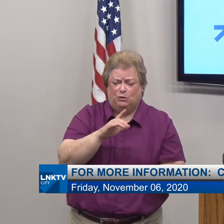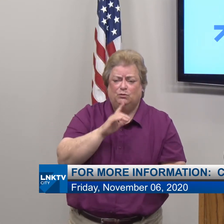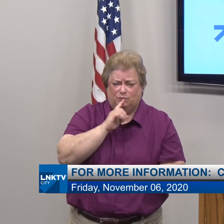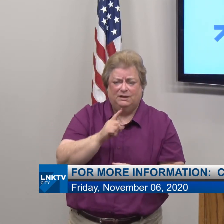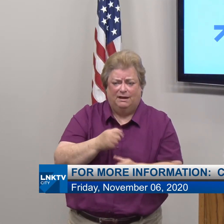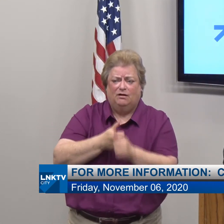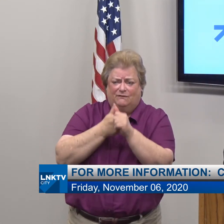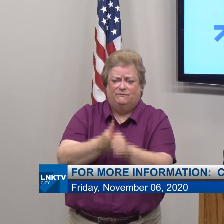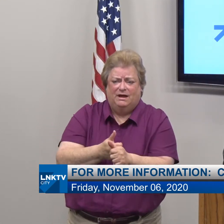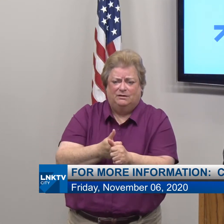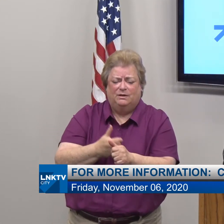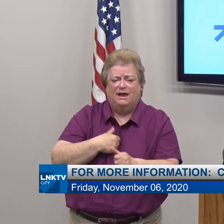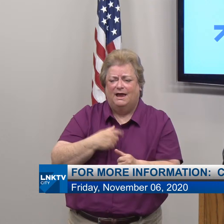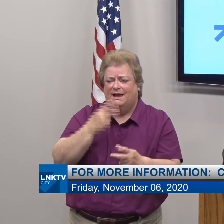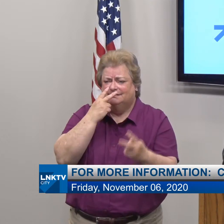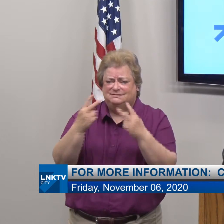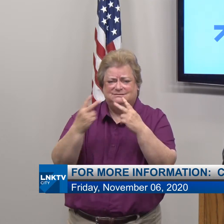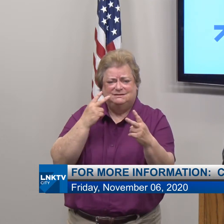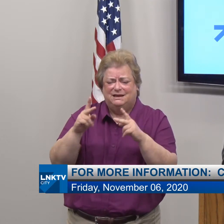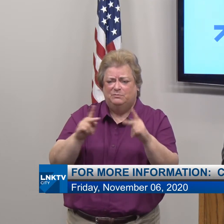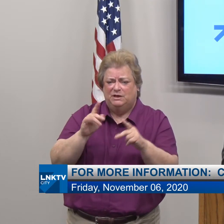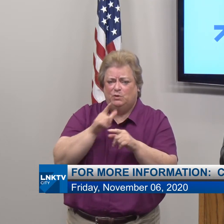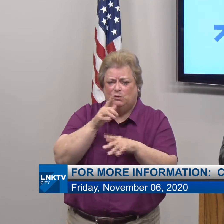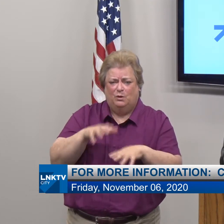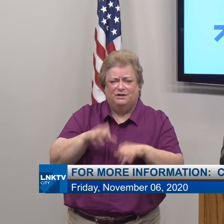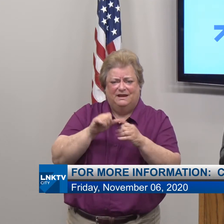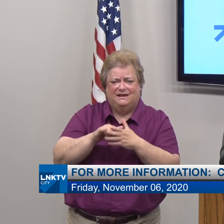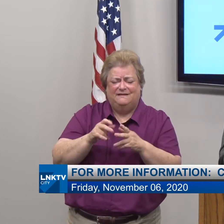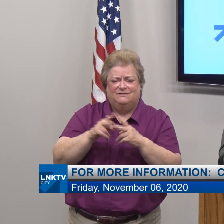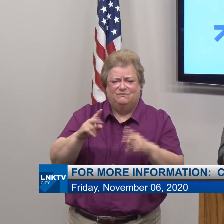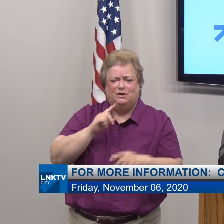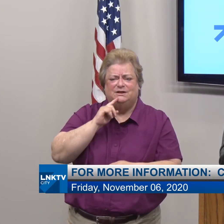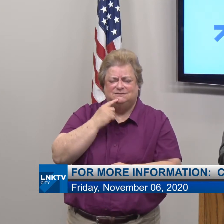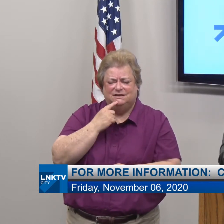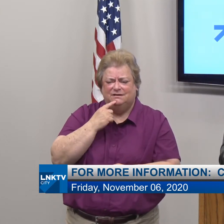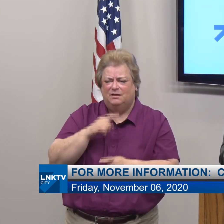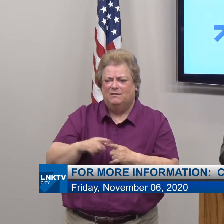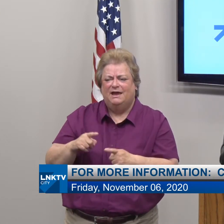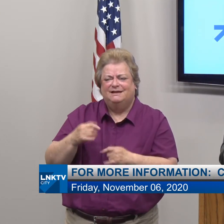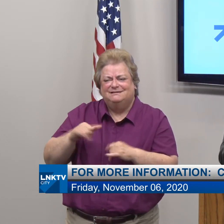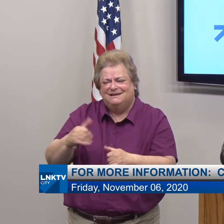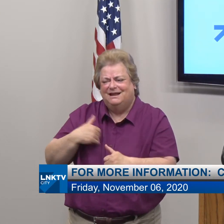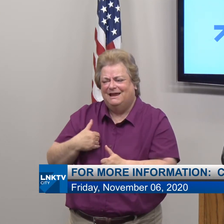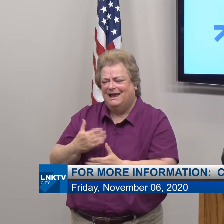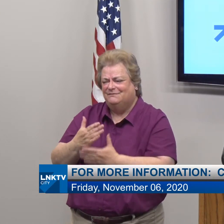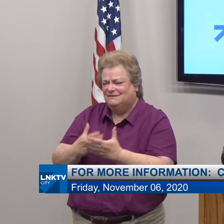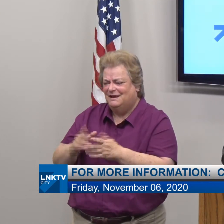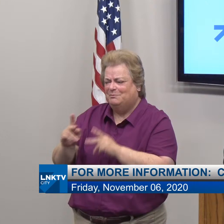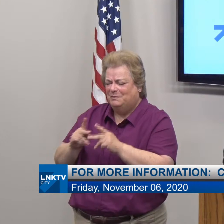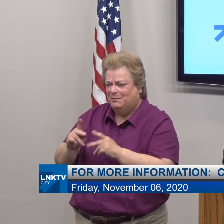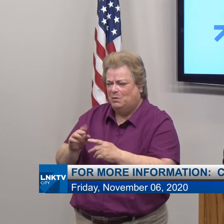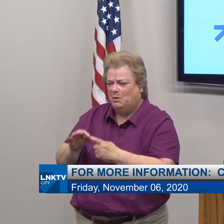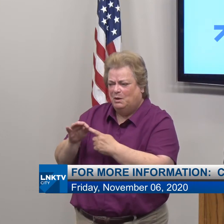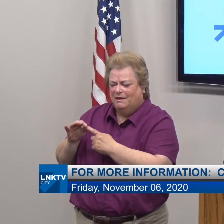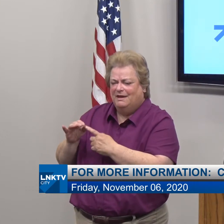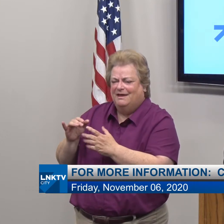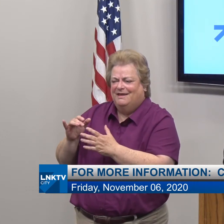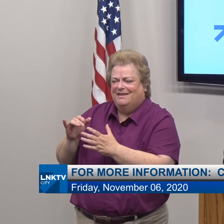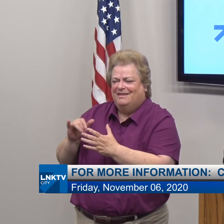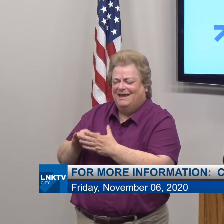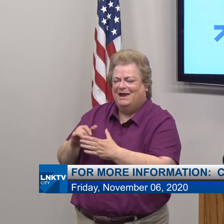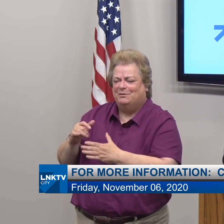I see the number of people taking it seriously, but there's enough folks that aren't, or enough exceptions that we make for